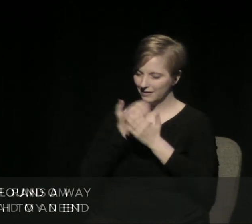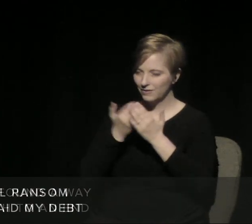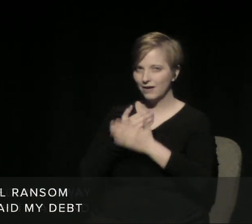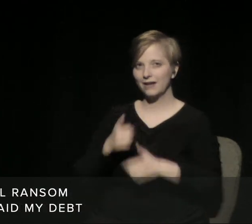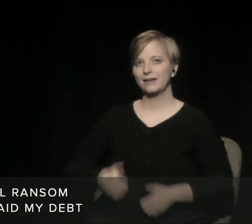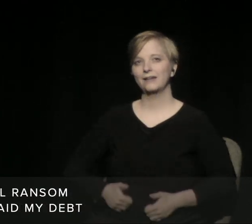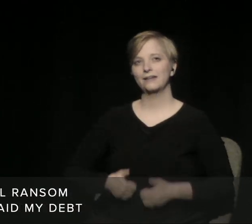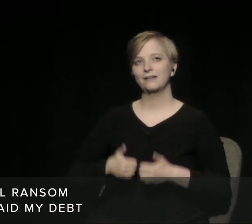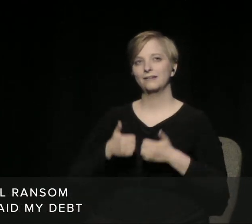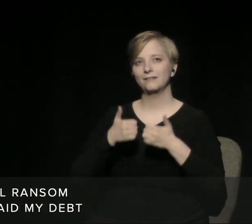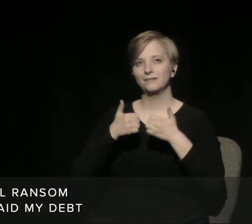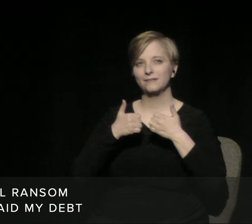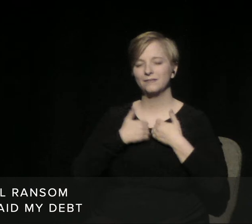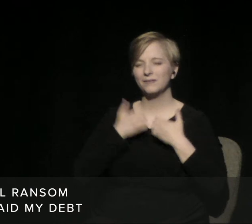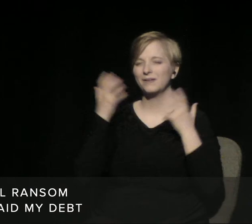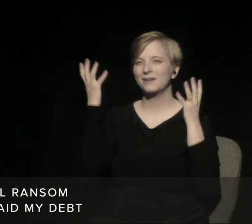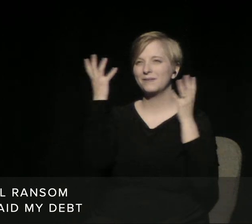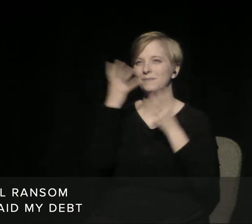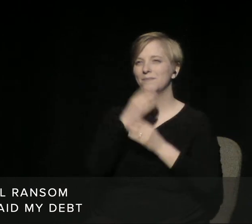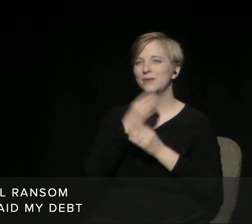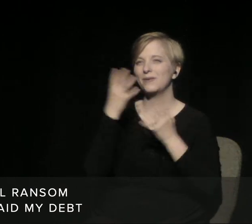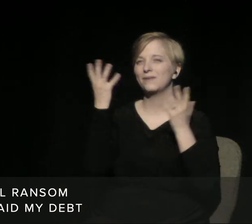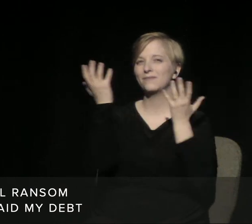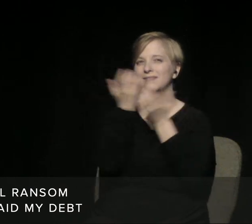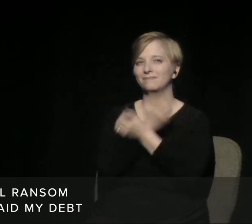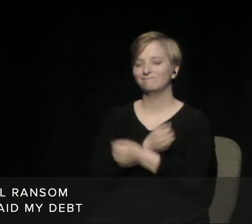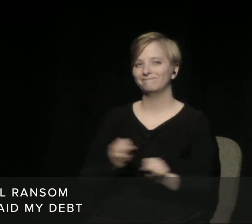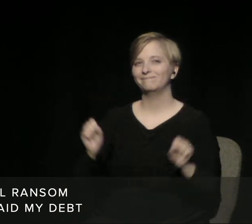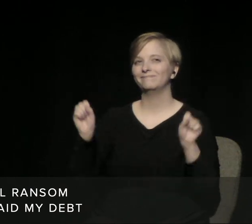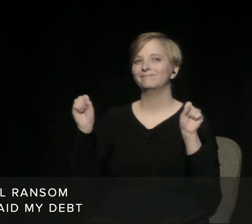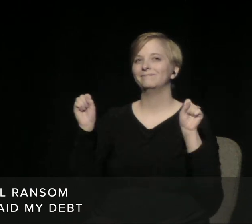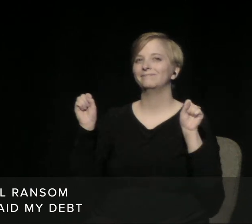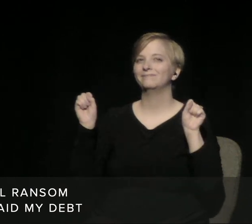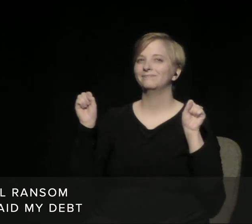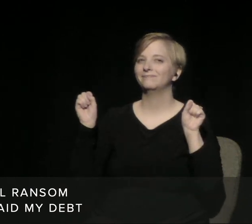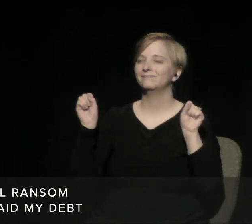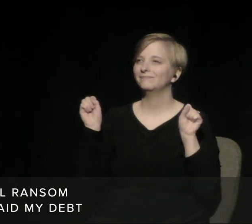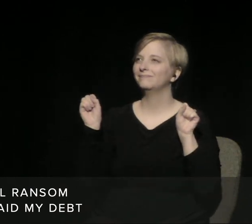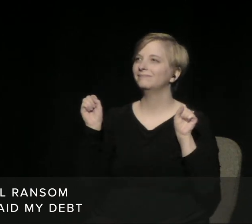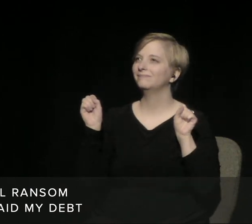to an end. Beautiful rest